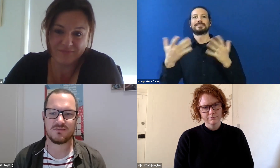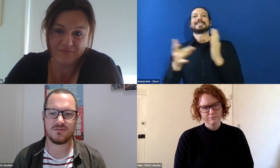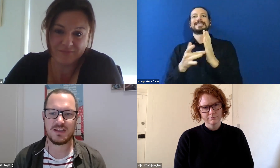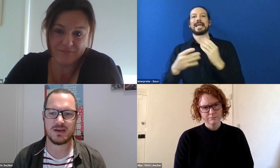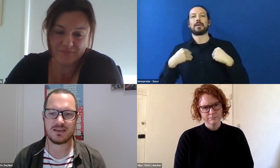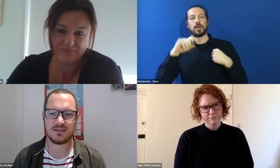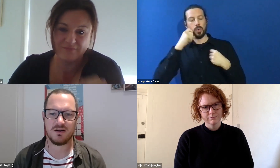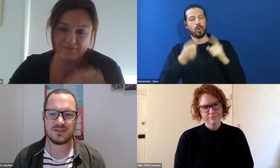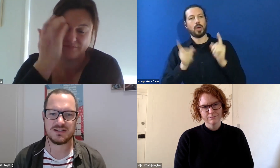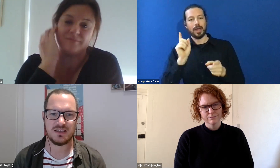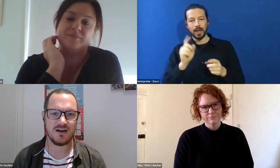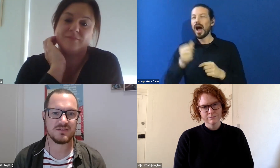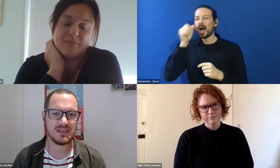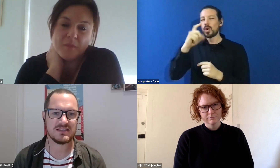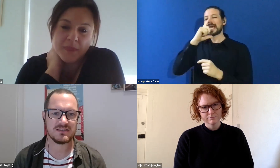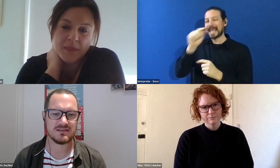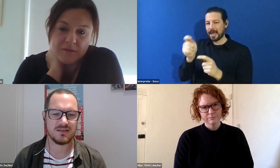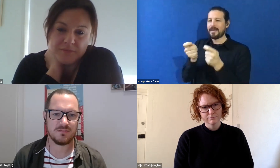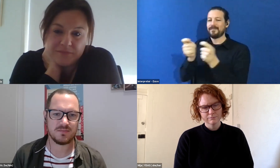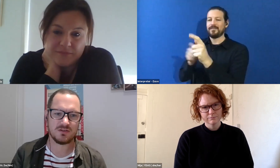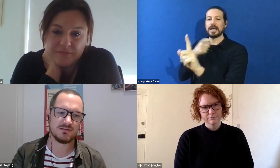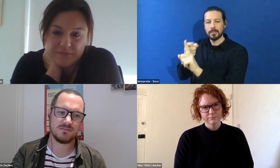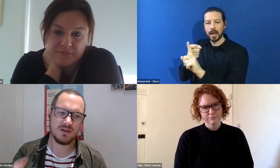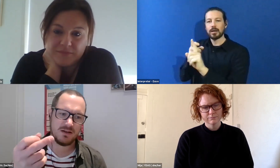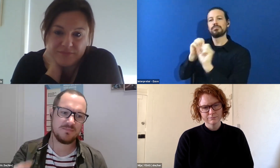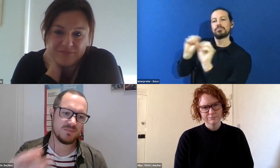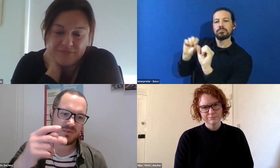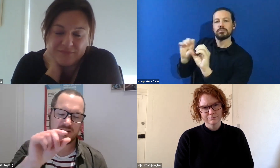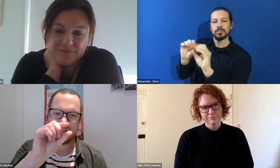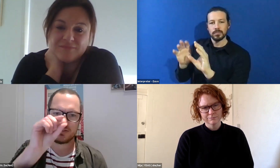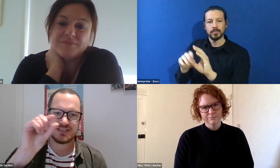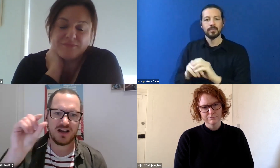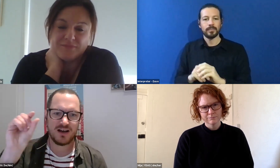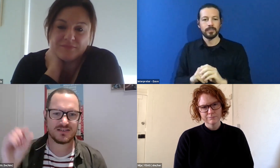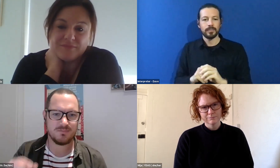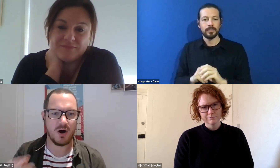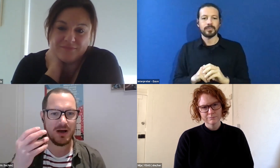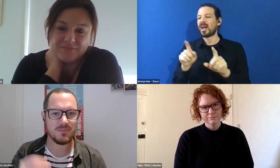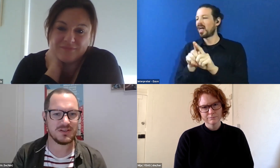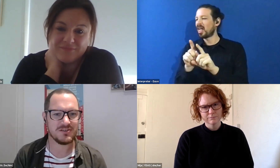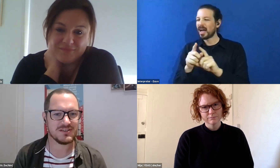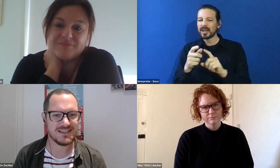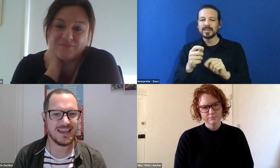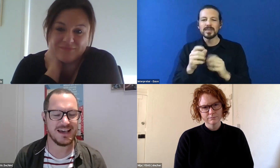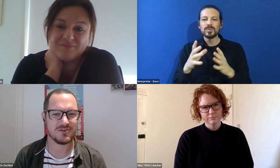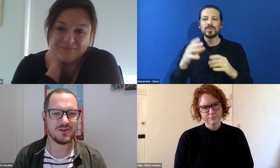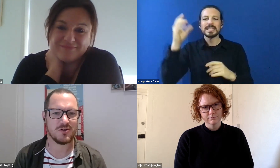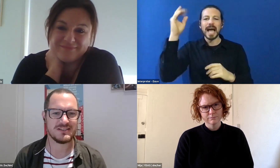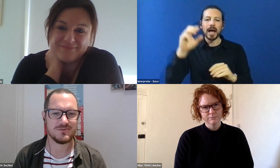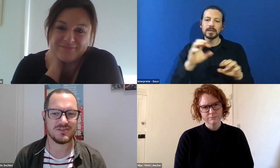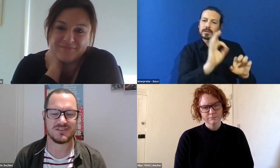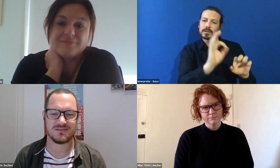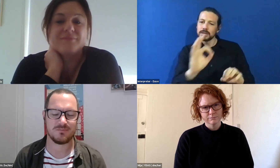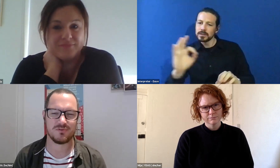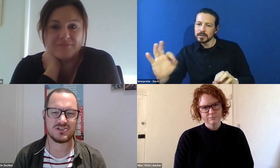give feedback, obviously, after meetings. The little stars pop up and you can say how good the